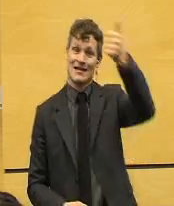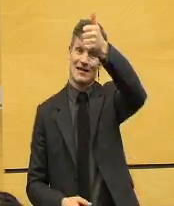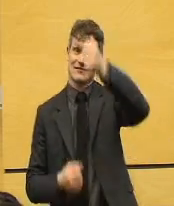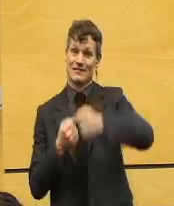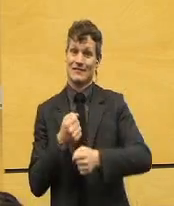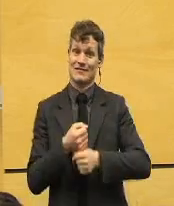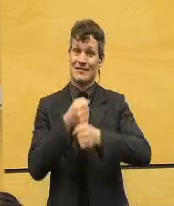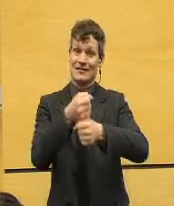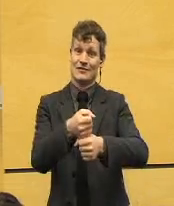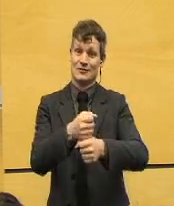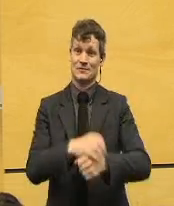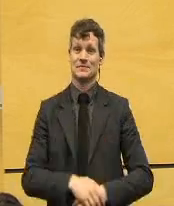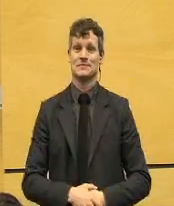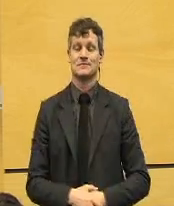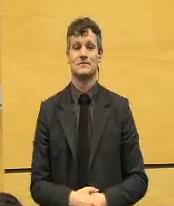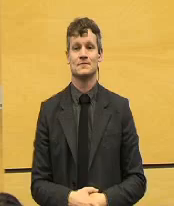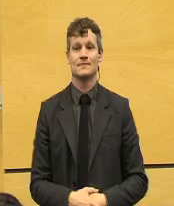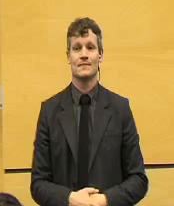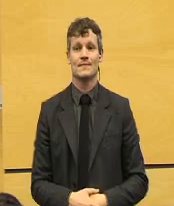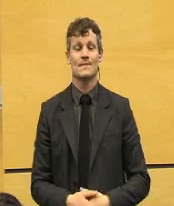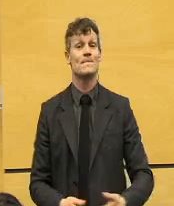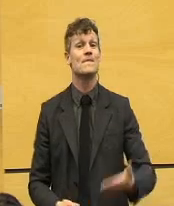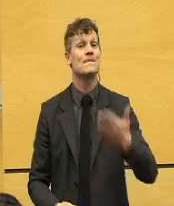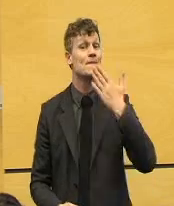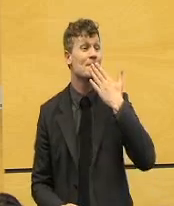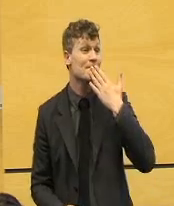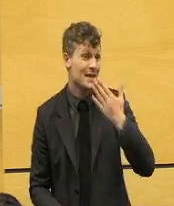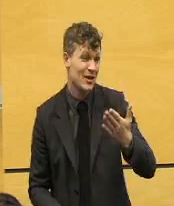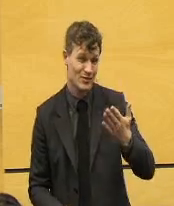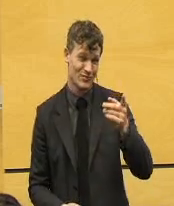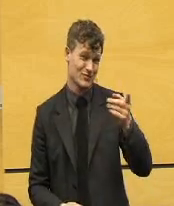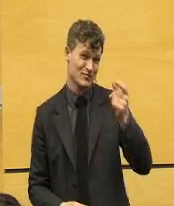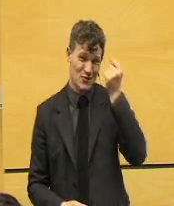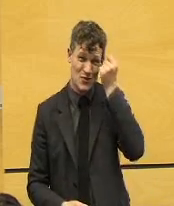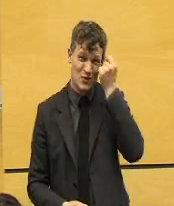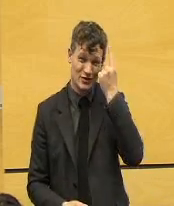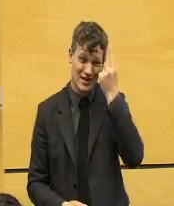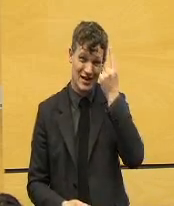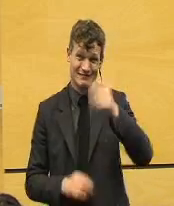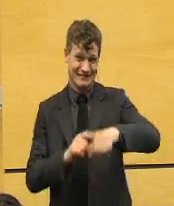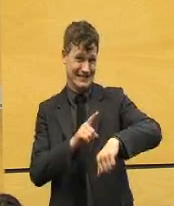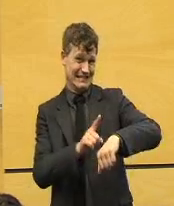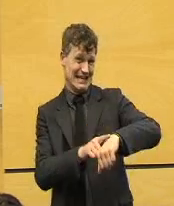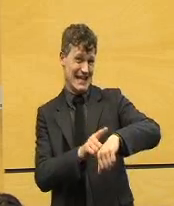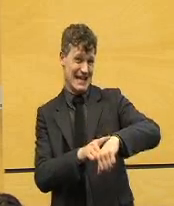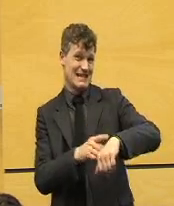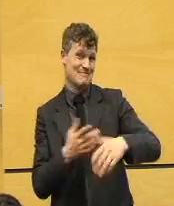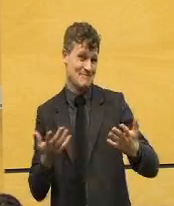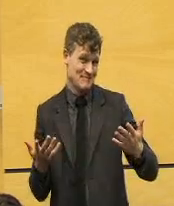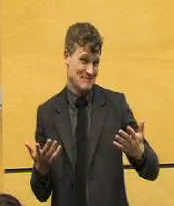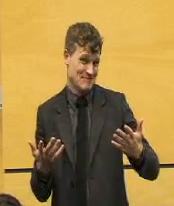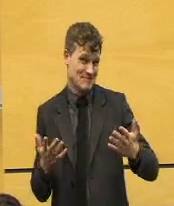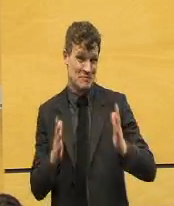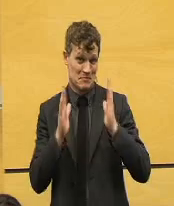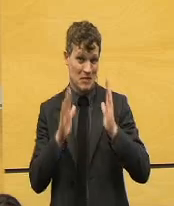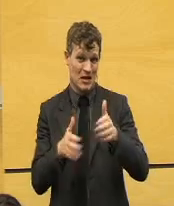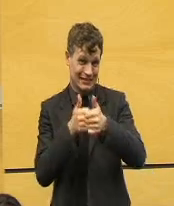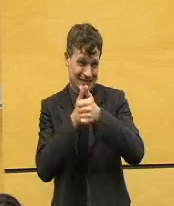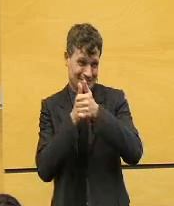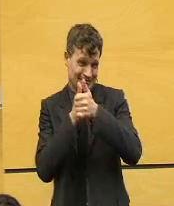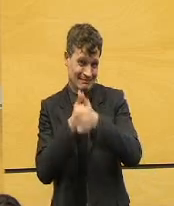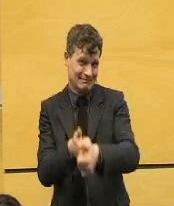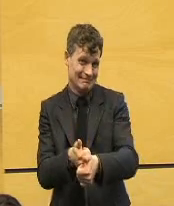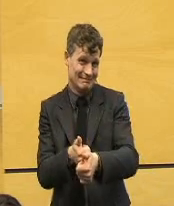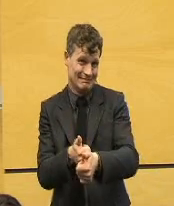Delegation. Thank you for your understanding. We have to abide by